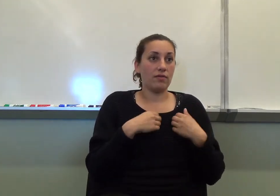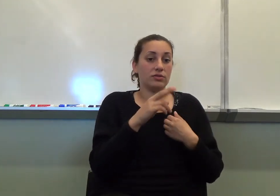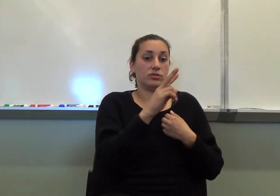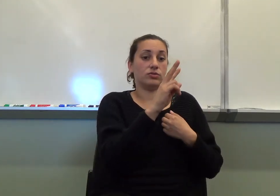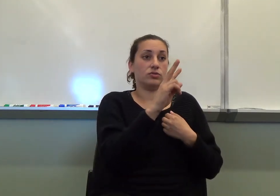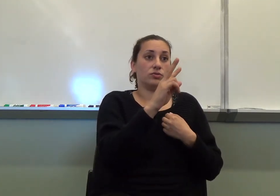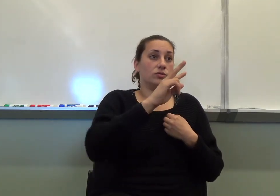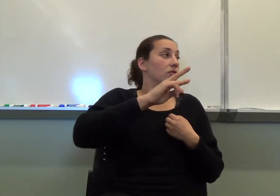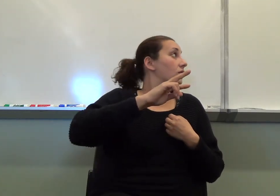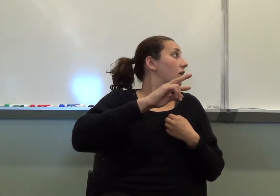number,